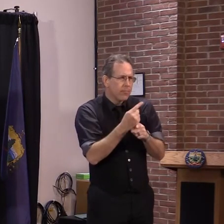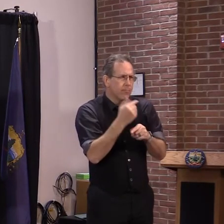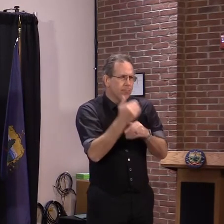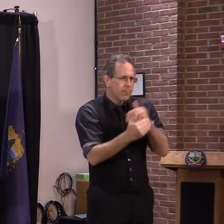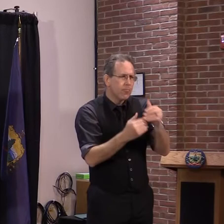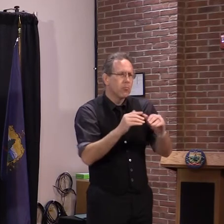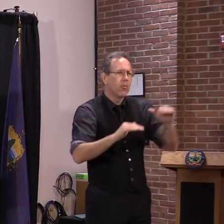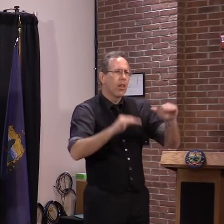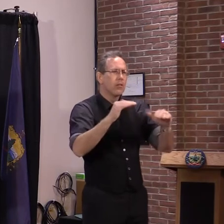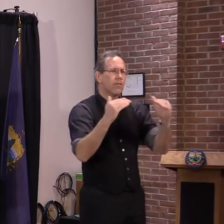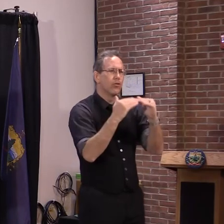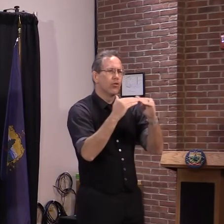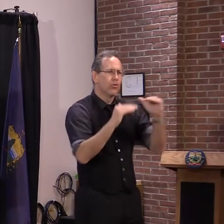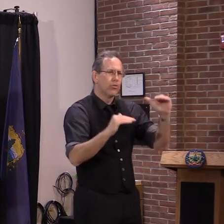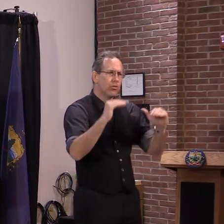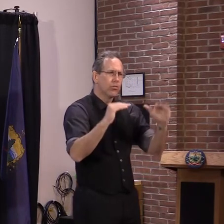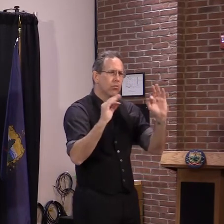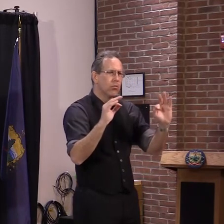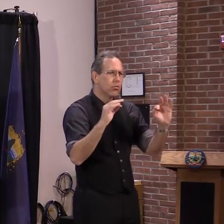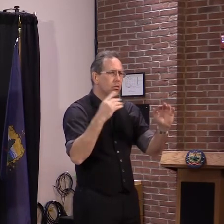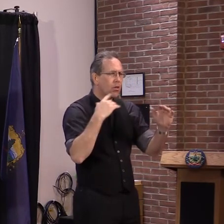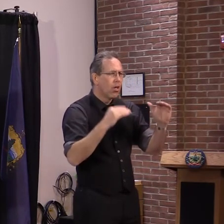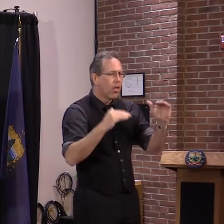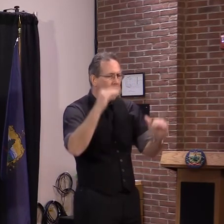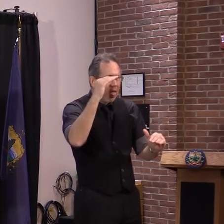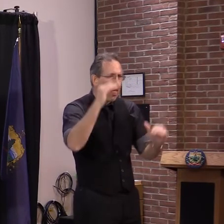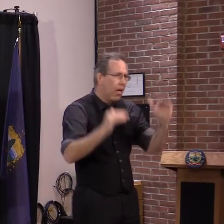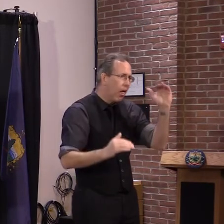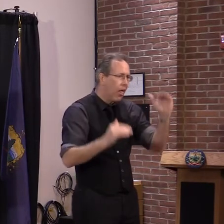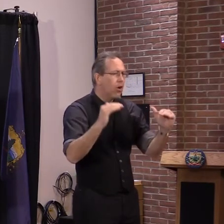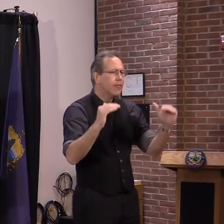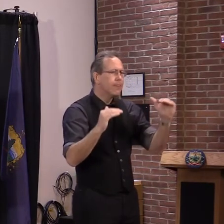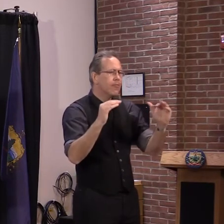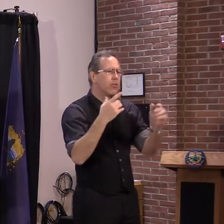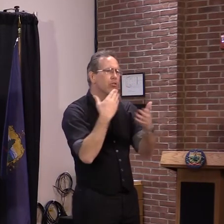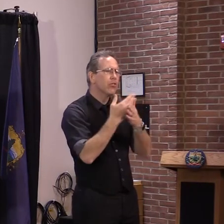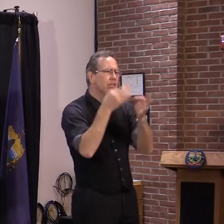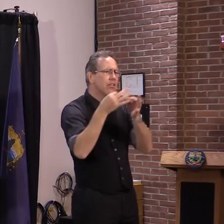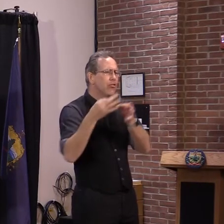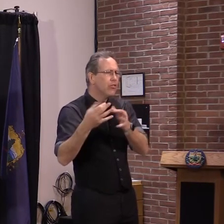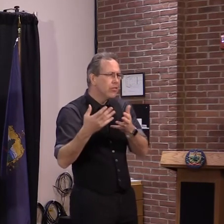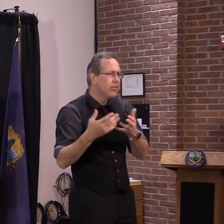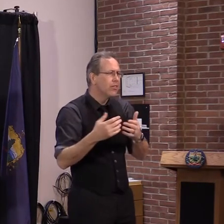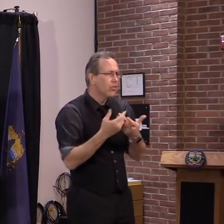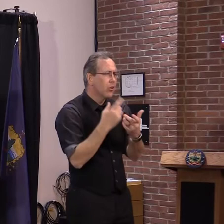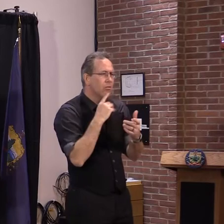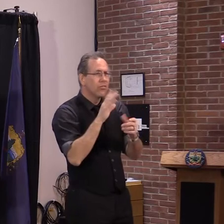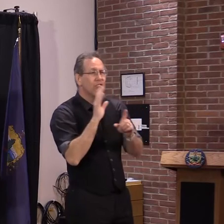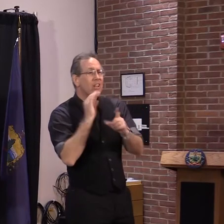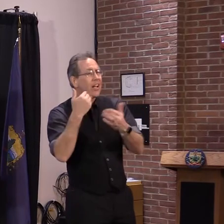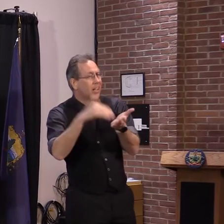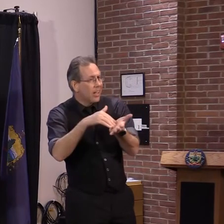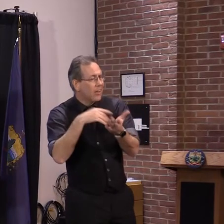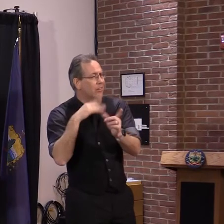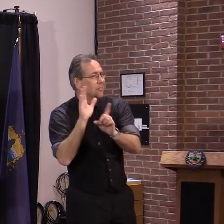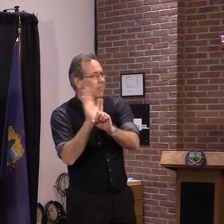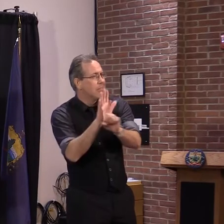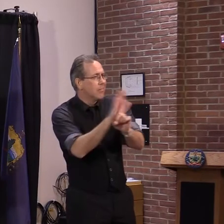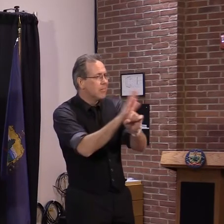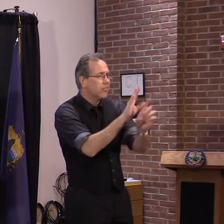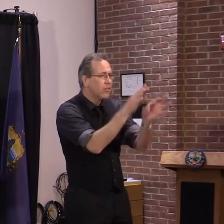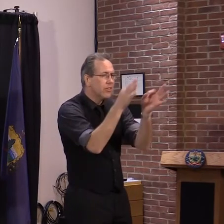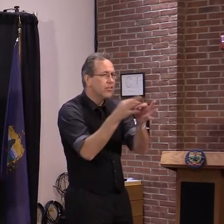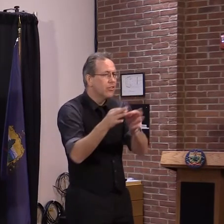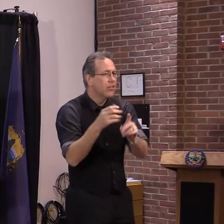where we're going, so they can be prepared to make those transitions and have those conversations at the local level where those decisions will ultimately be enacted.